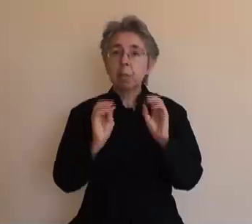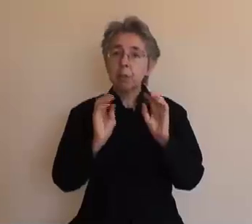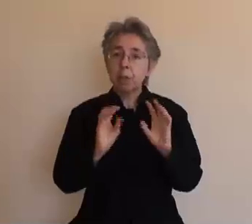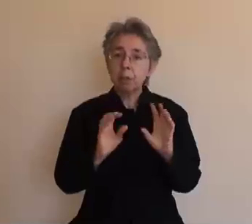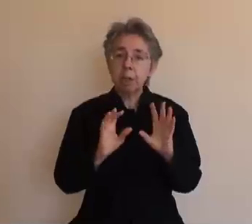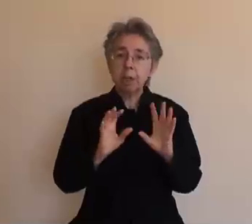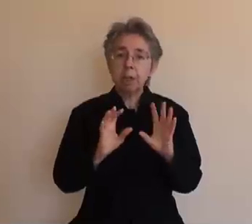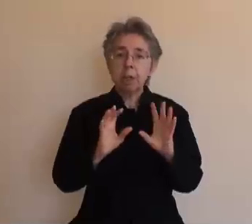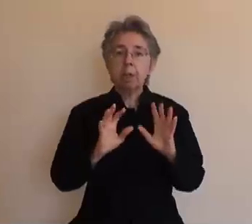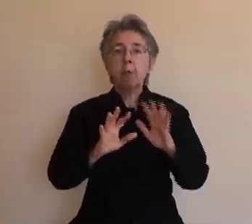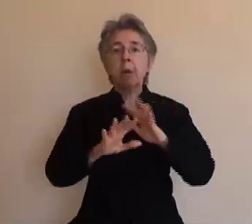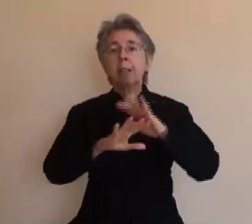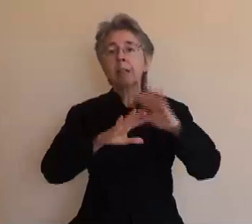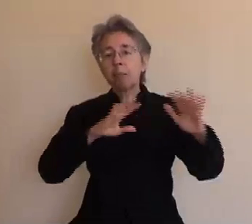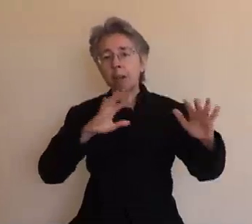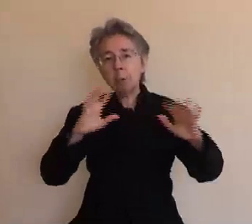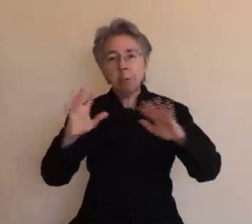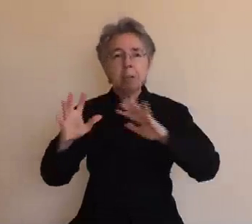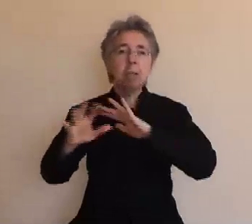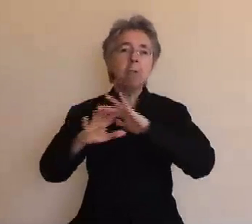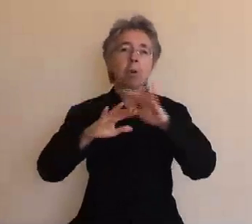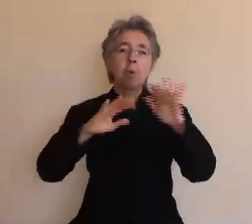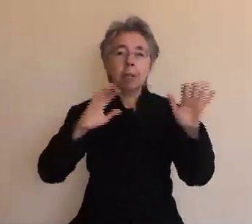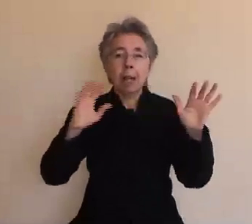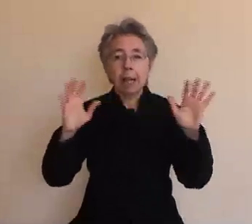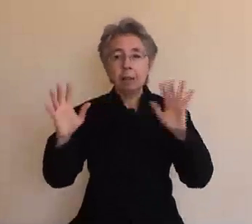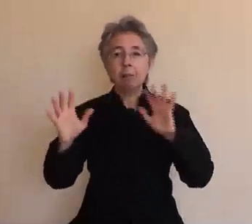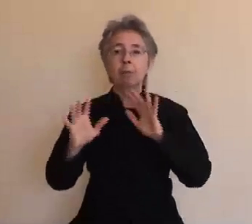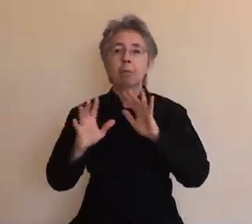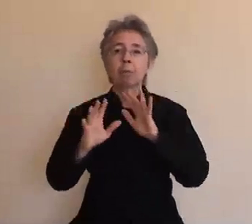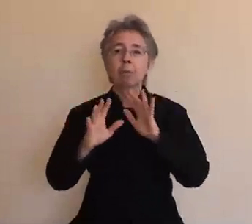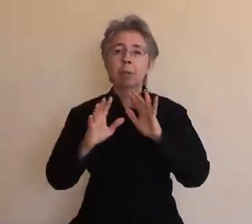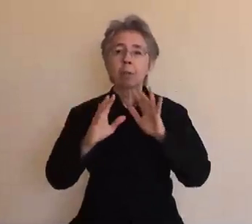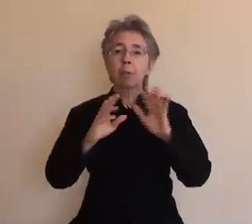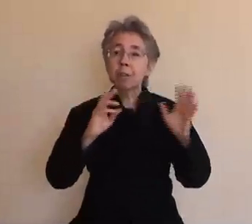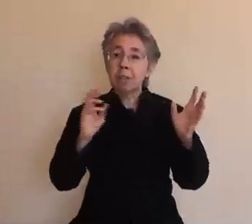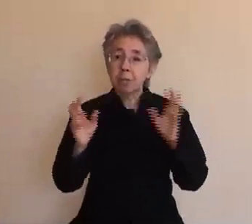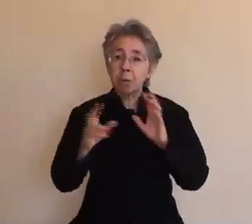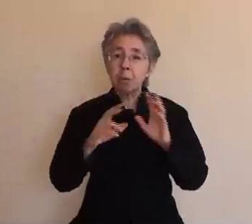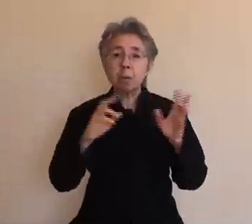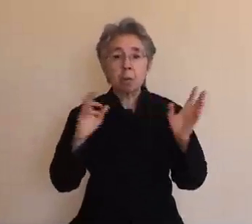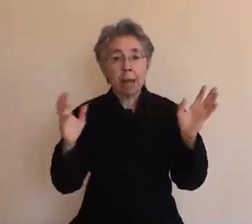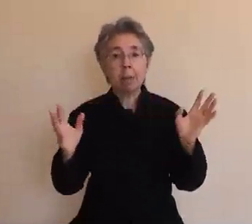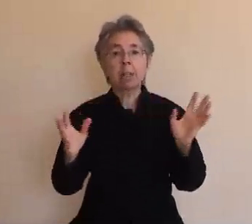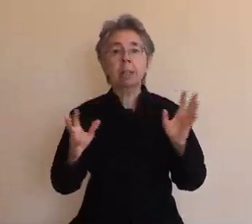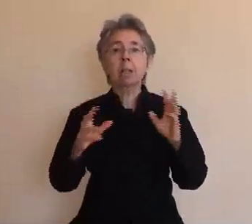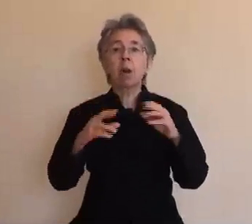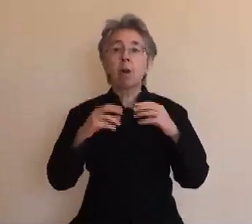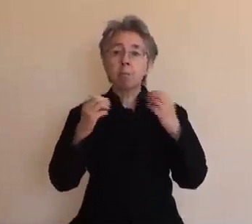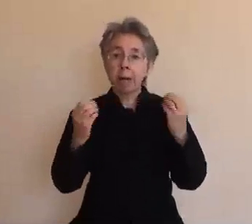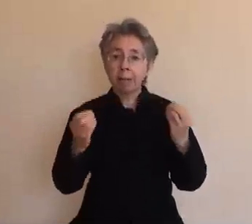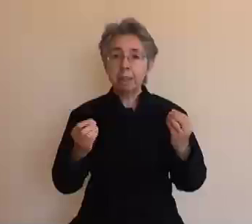Because generally, the mind is very busy with all kinds of thoughts. We have different mental habits of